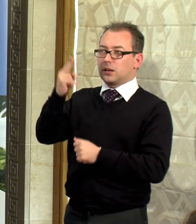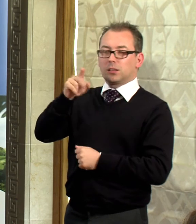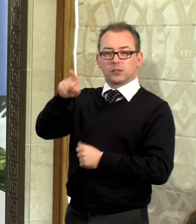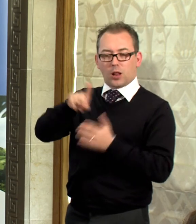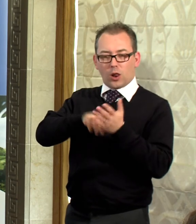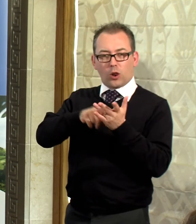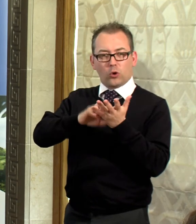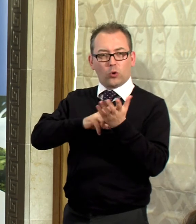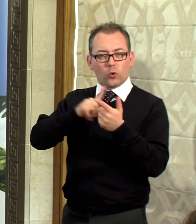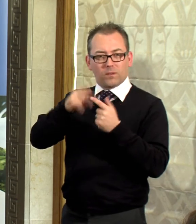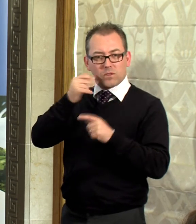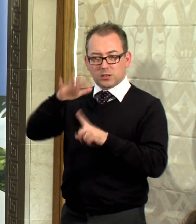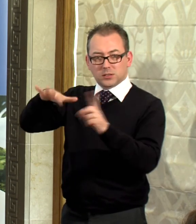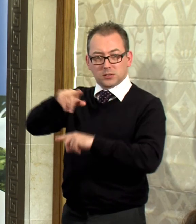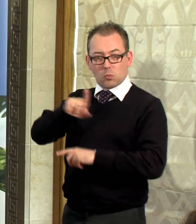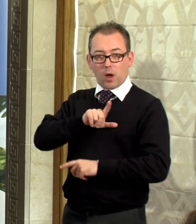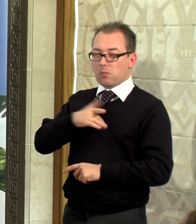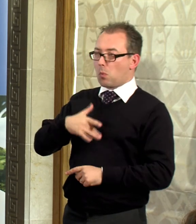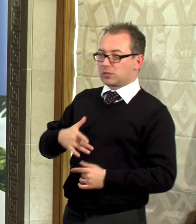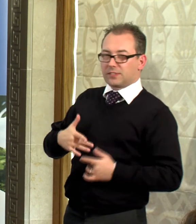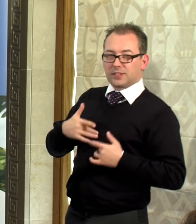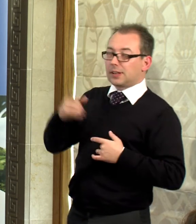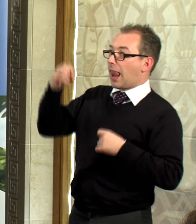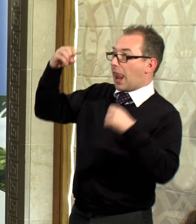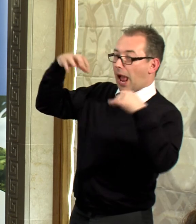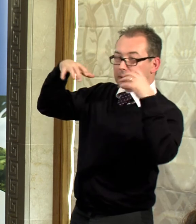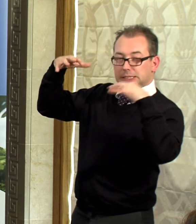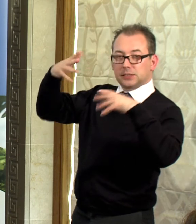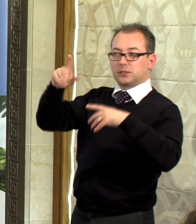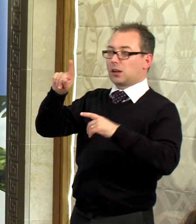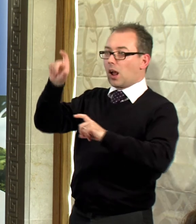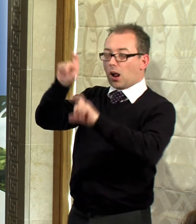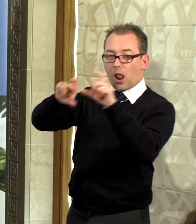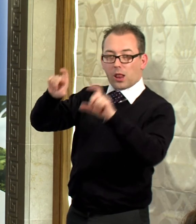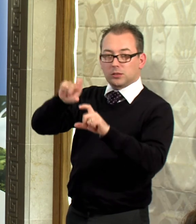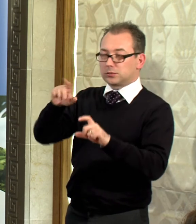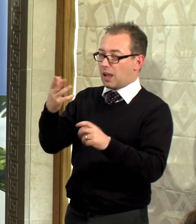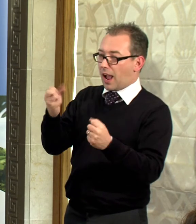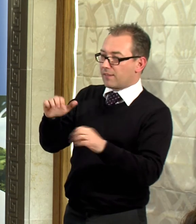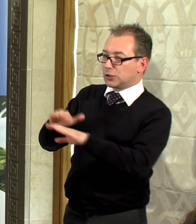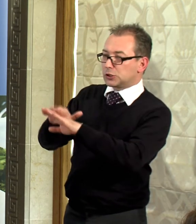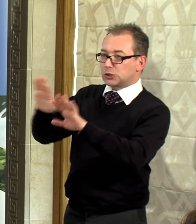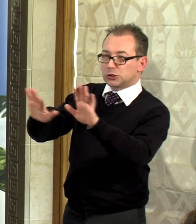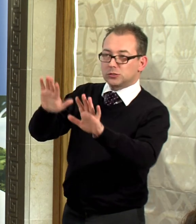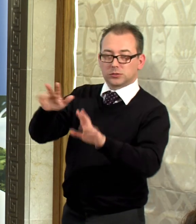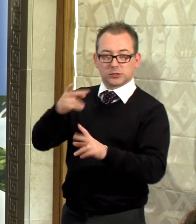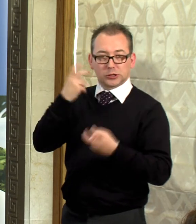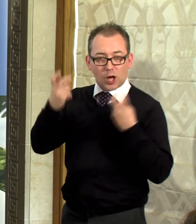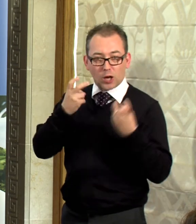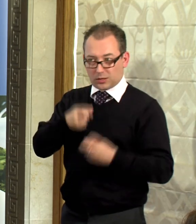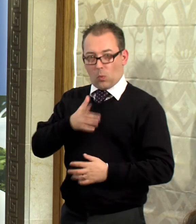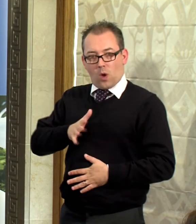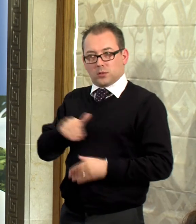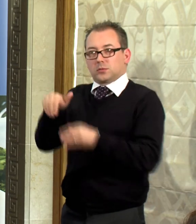in terms of different lighting, colours, touch, sounds, etc.